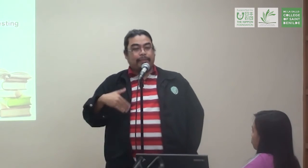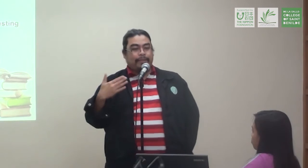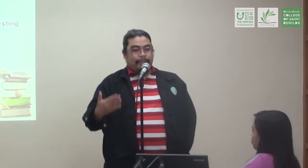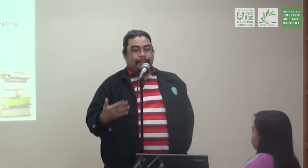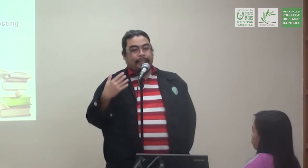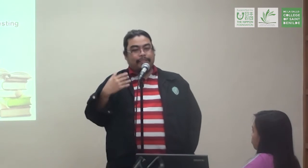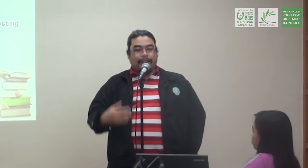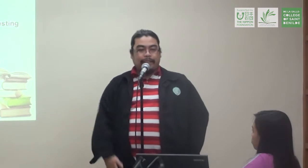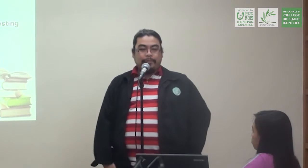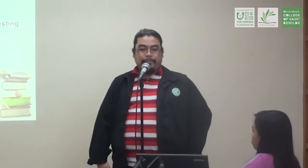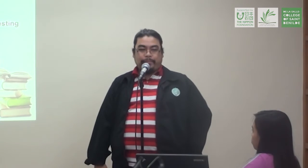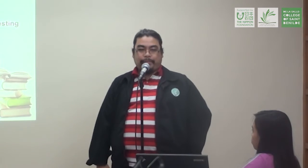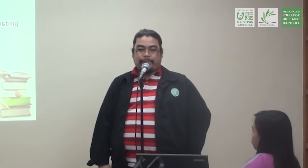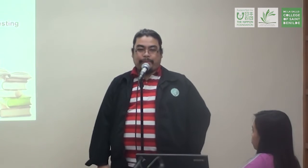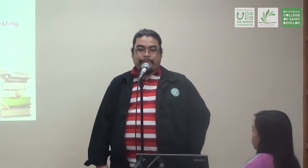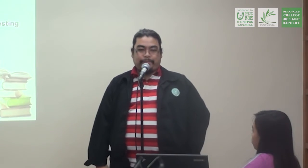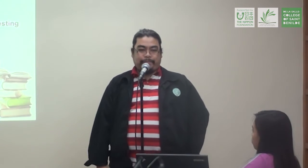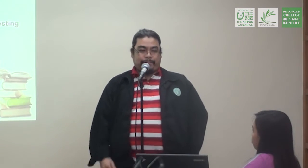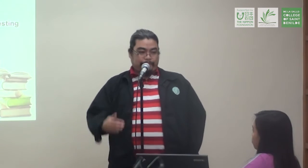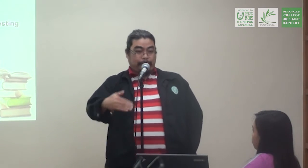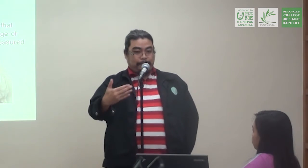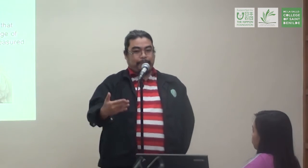Okay? Next slide.